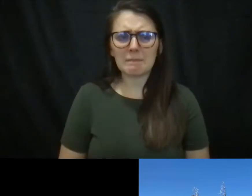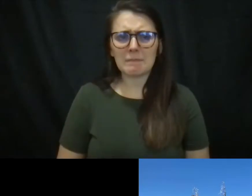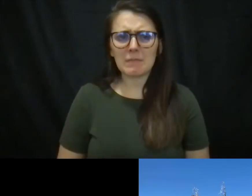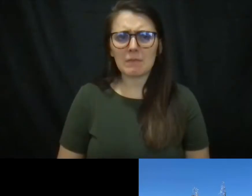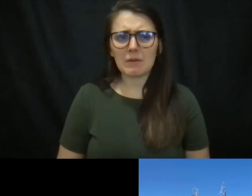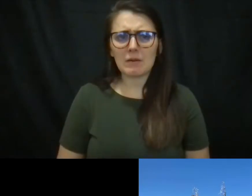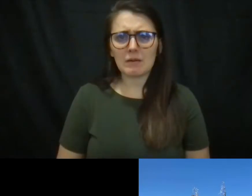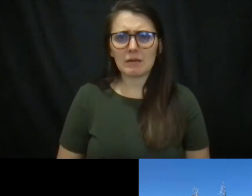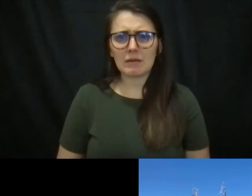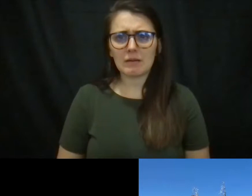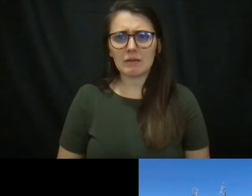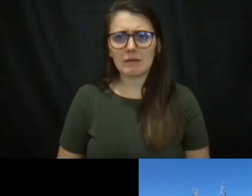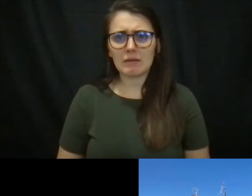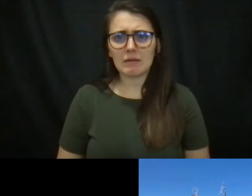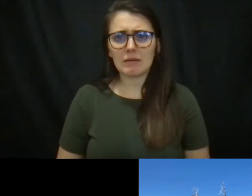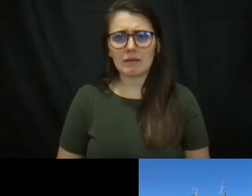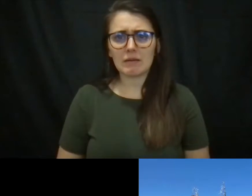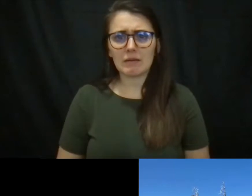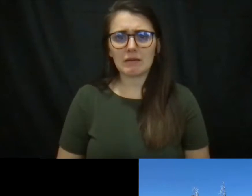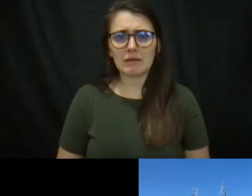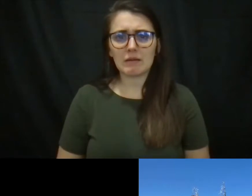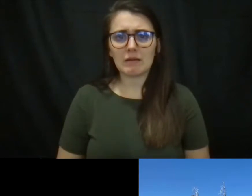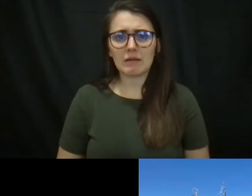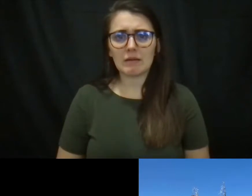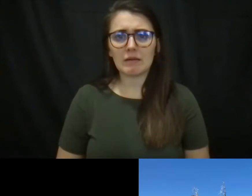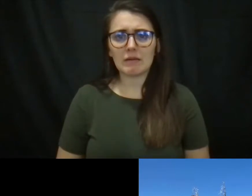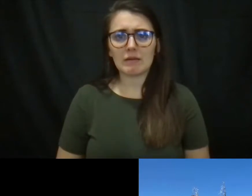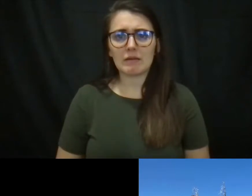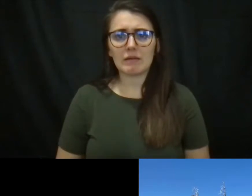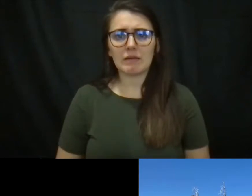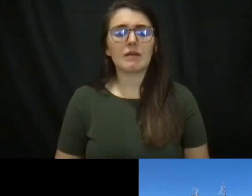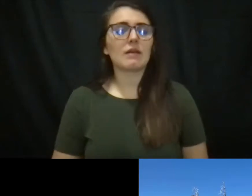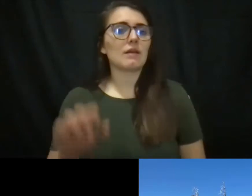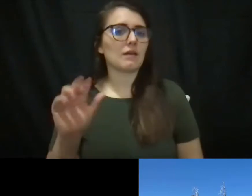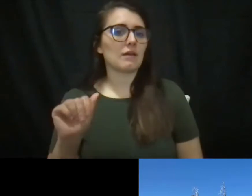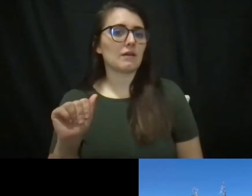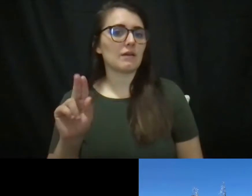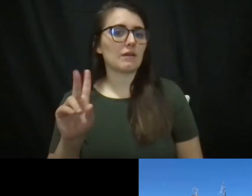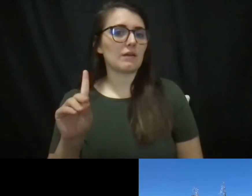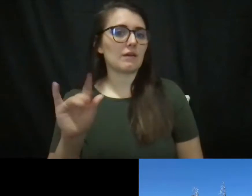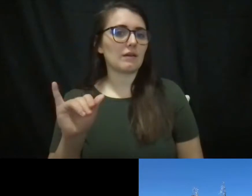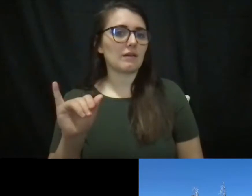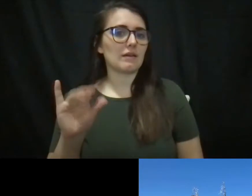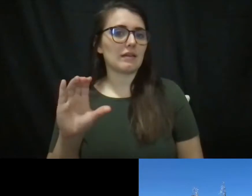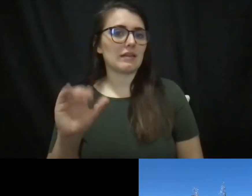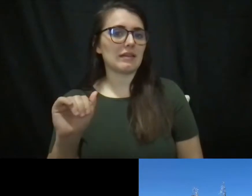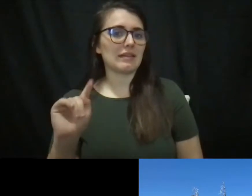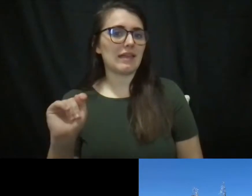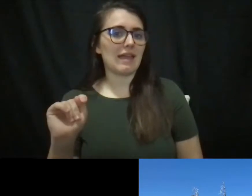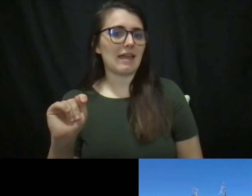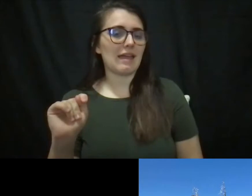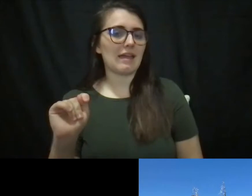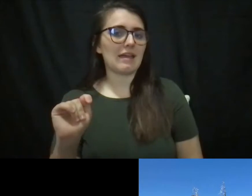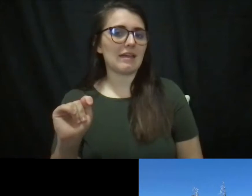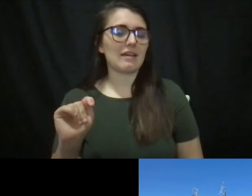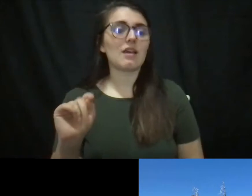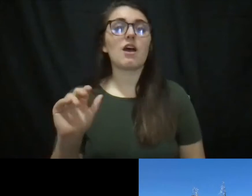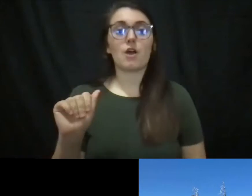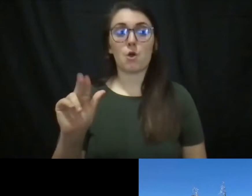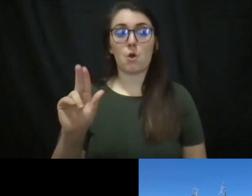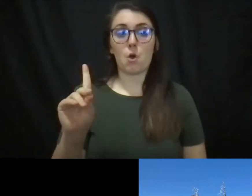Annie Cat. Oh, Ani Katz, yes. Oh my goodness. So Ani